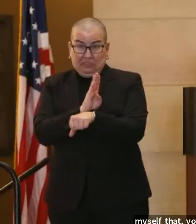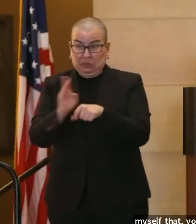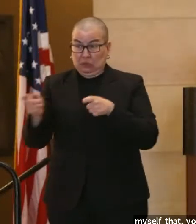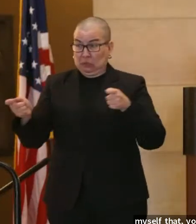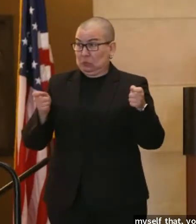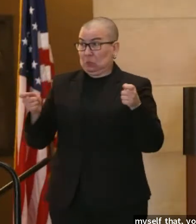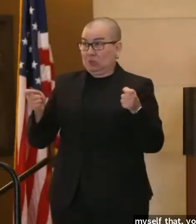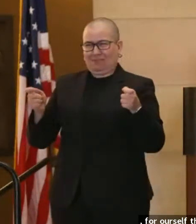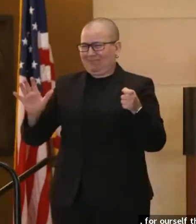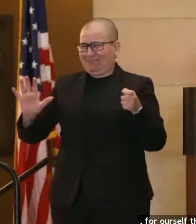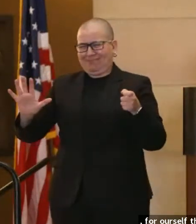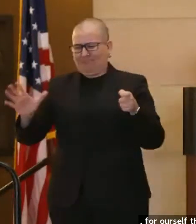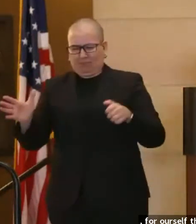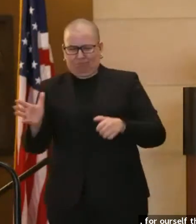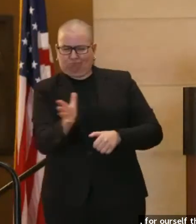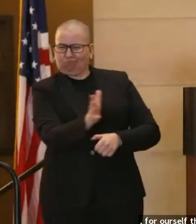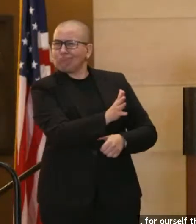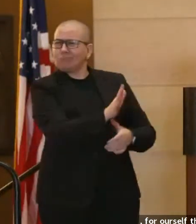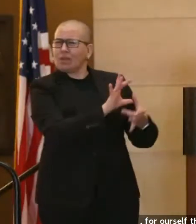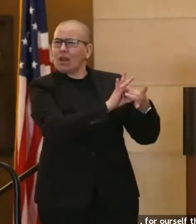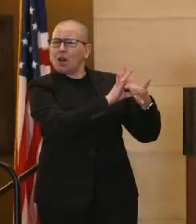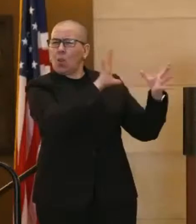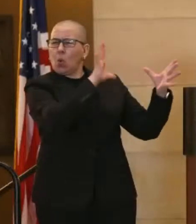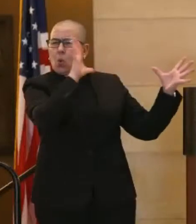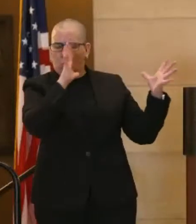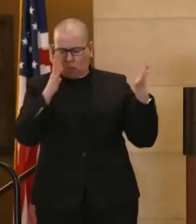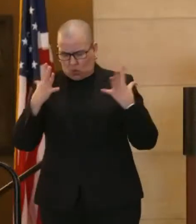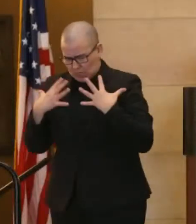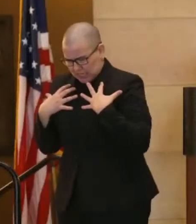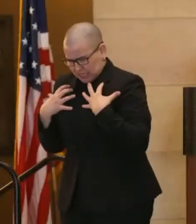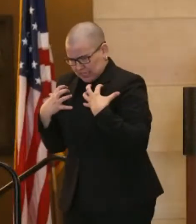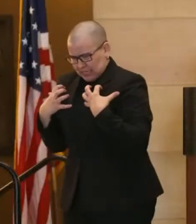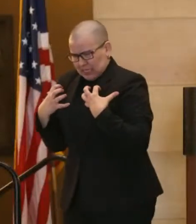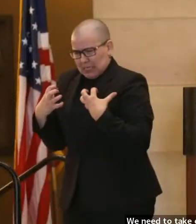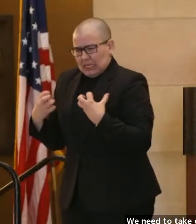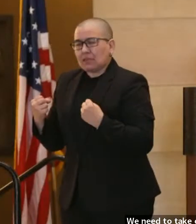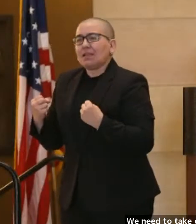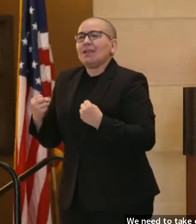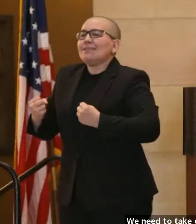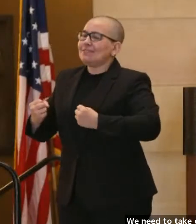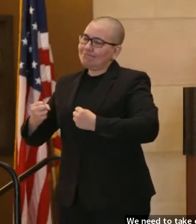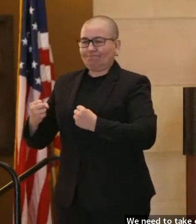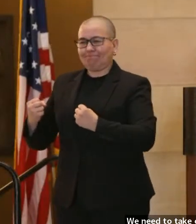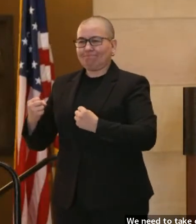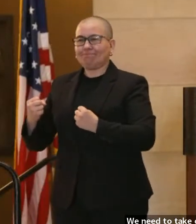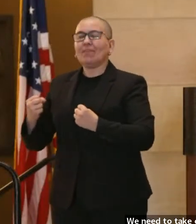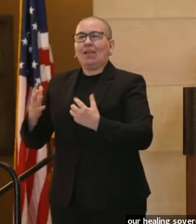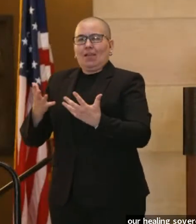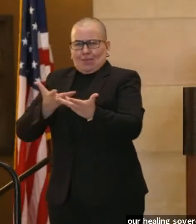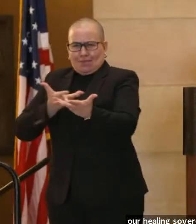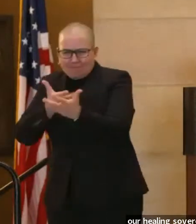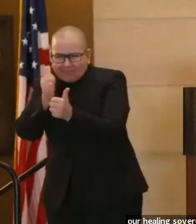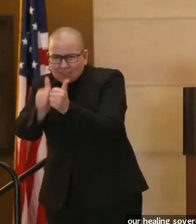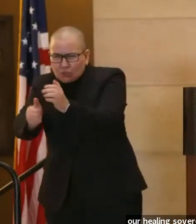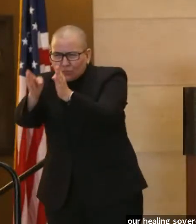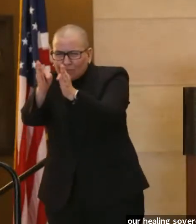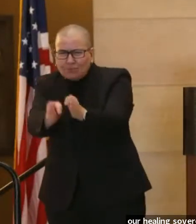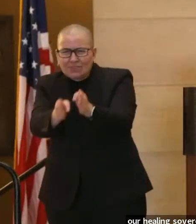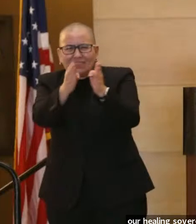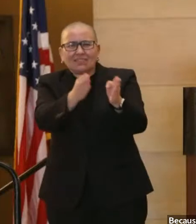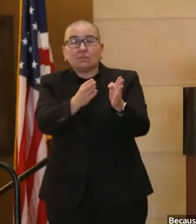and individual determination back, because each and every one of us represents the tribal nation that are native.